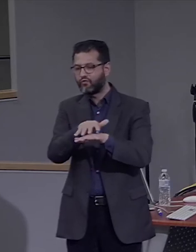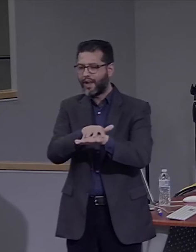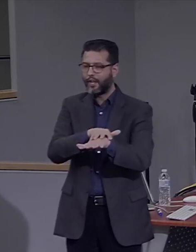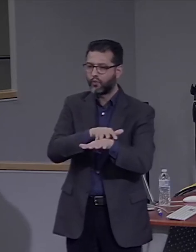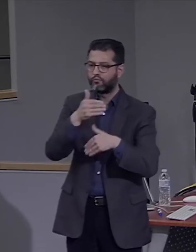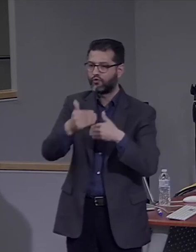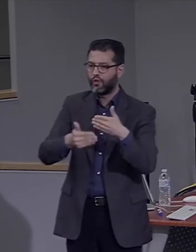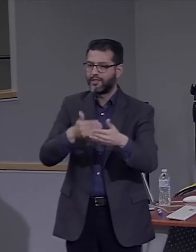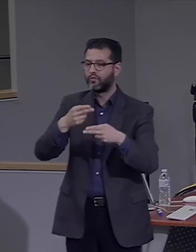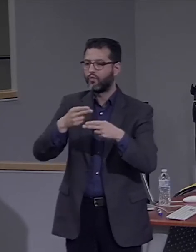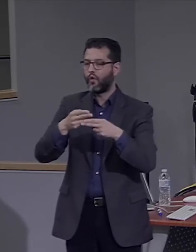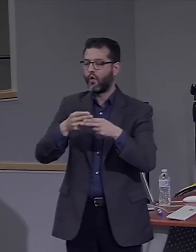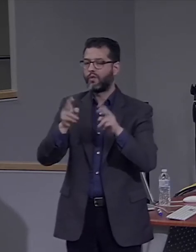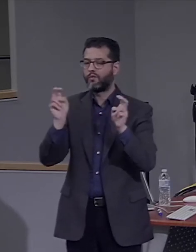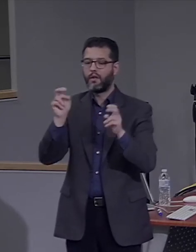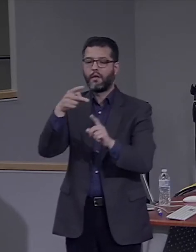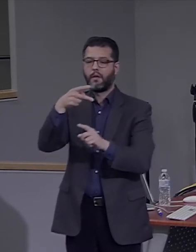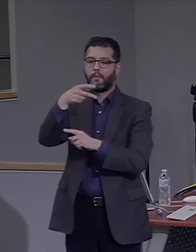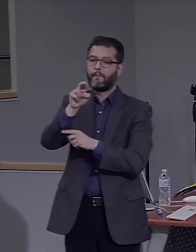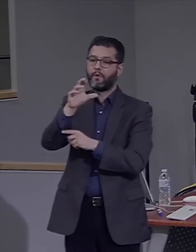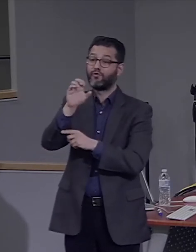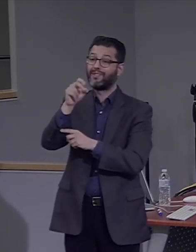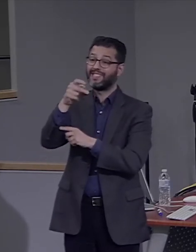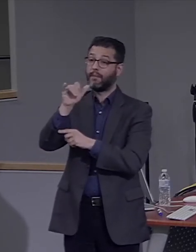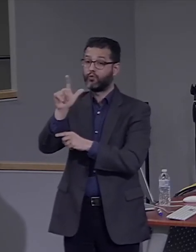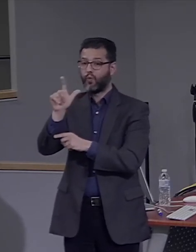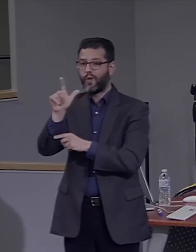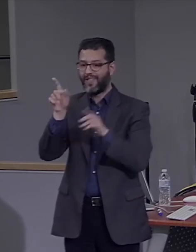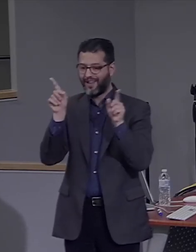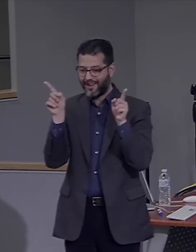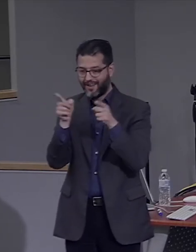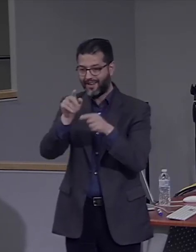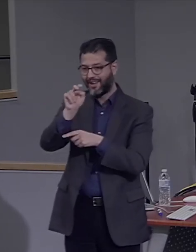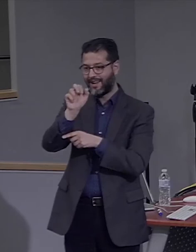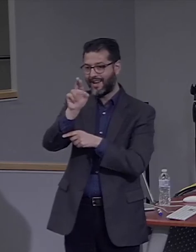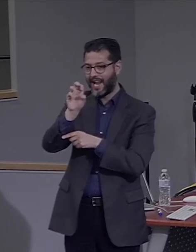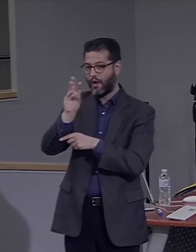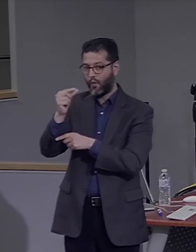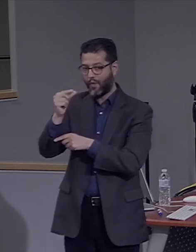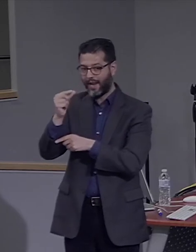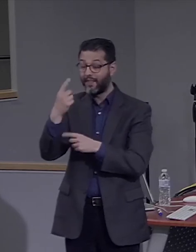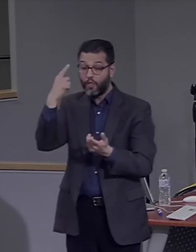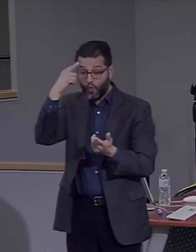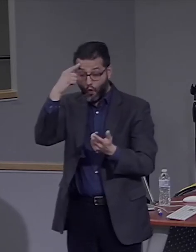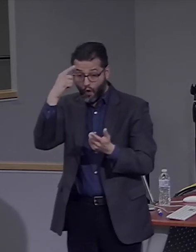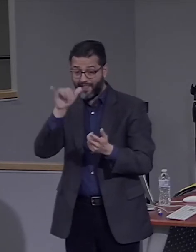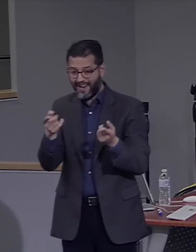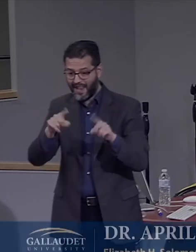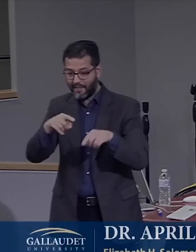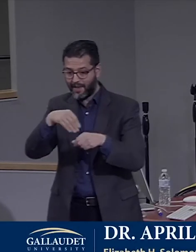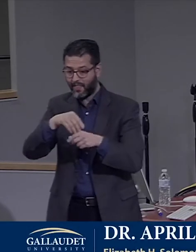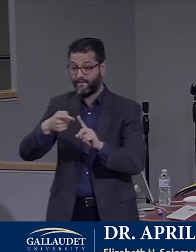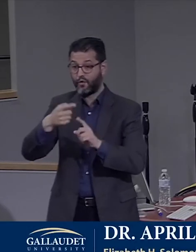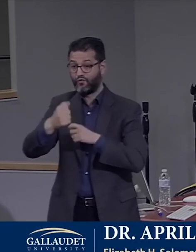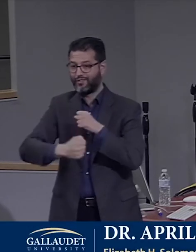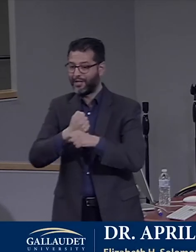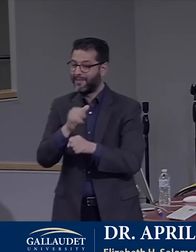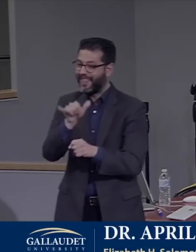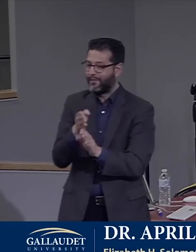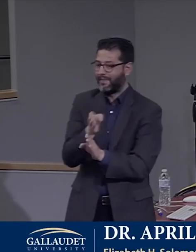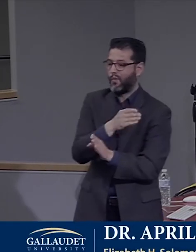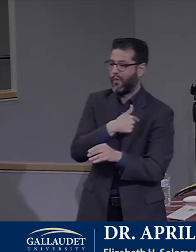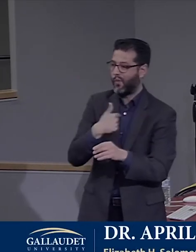perceptual narrowing and it's thought to be completed by the end of the first year of course that was before we got involved but that's